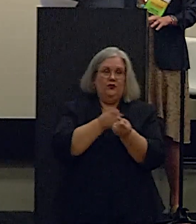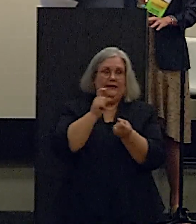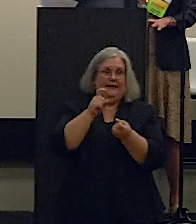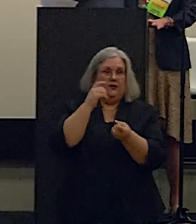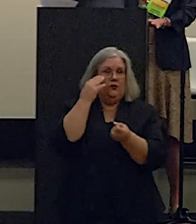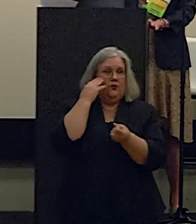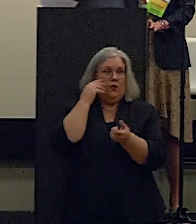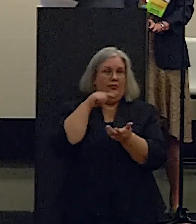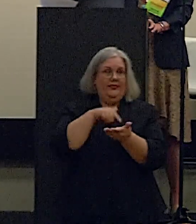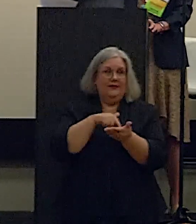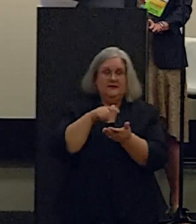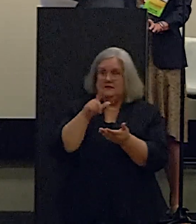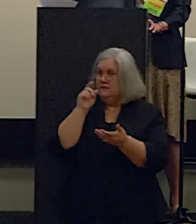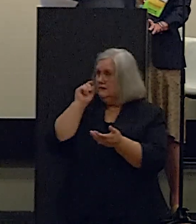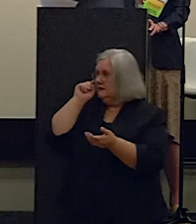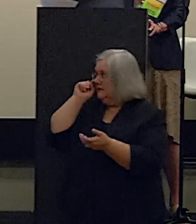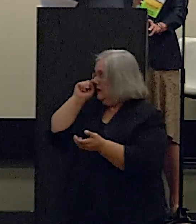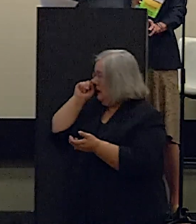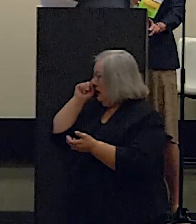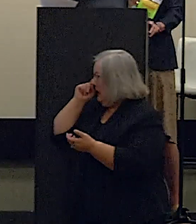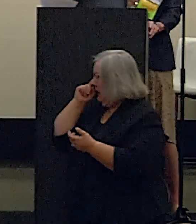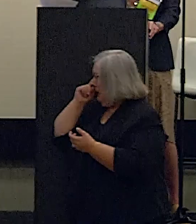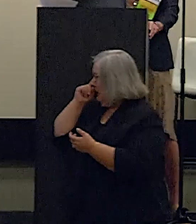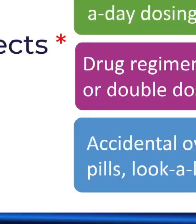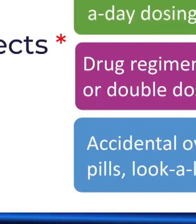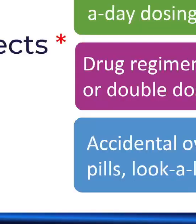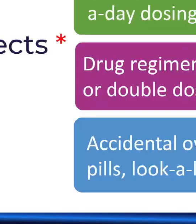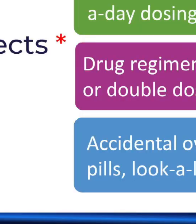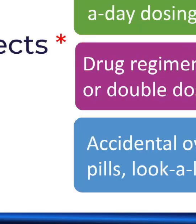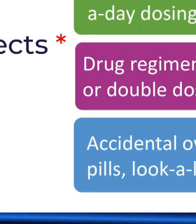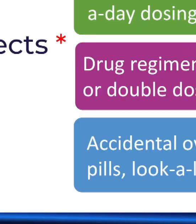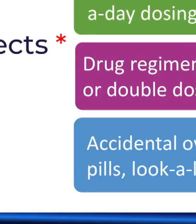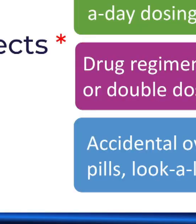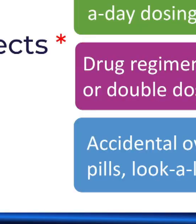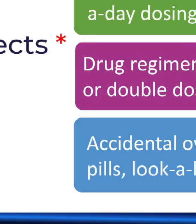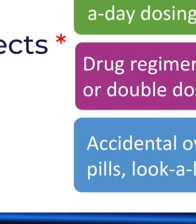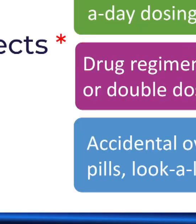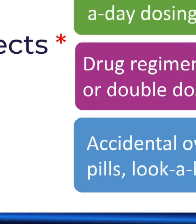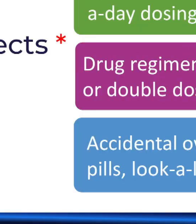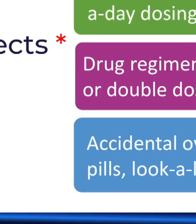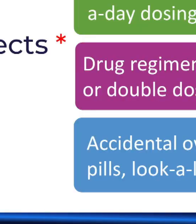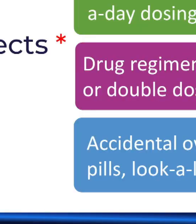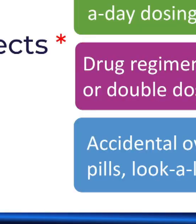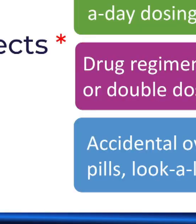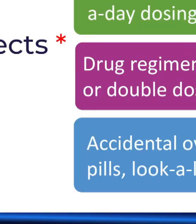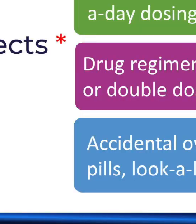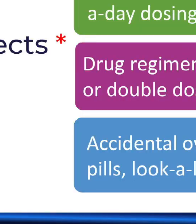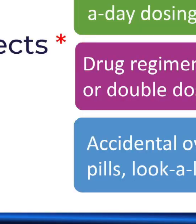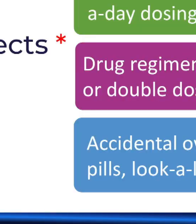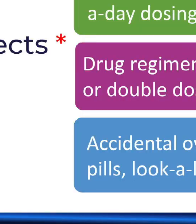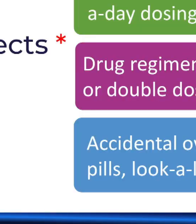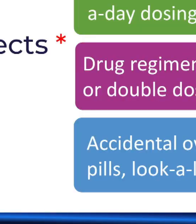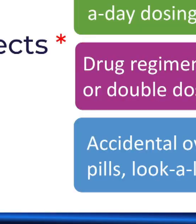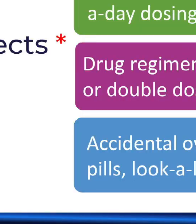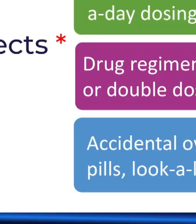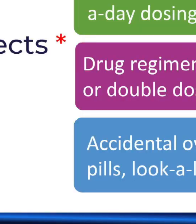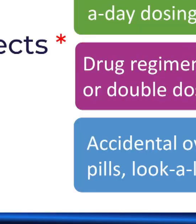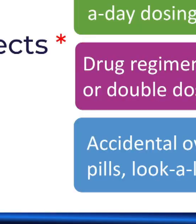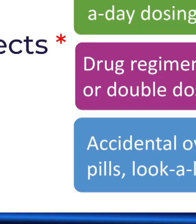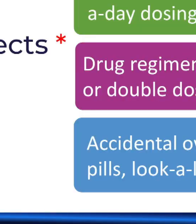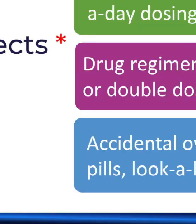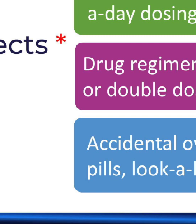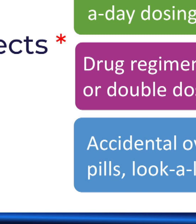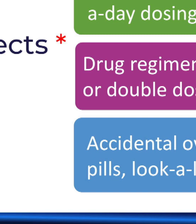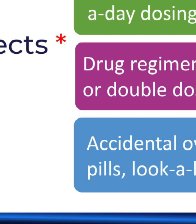here, because this is where you can make a big change. The prescribing cascade is one. Time tracking, multiple times a